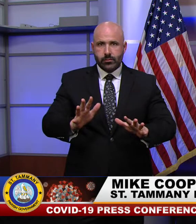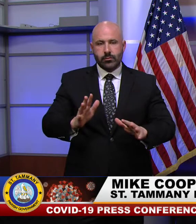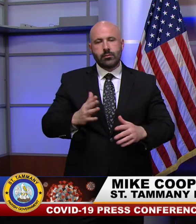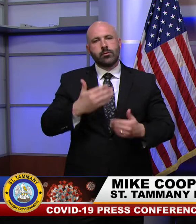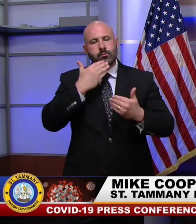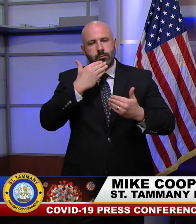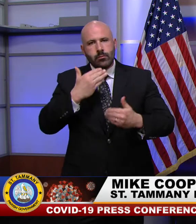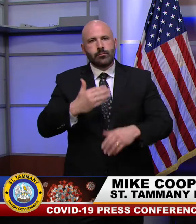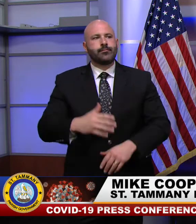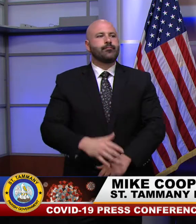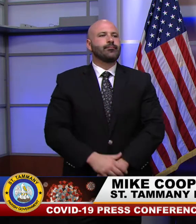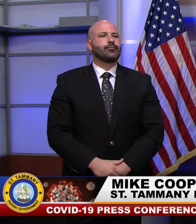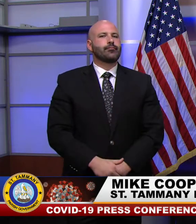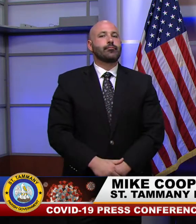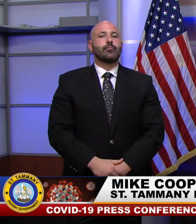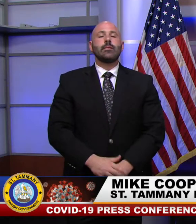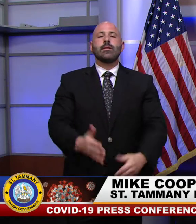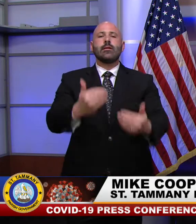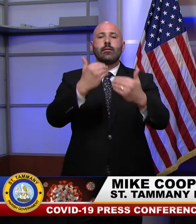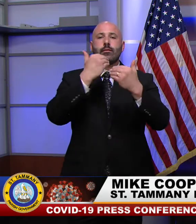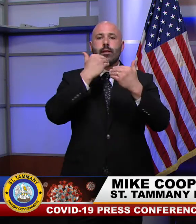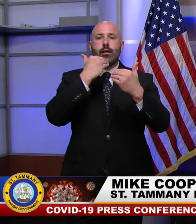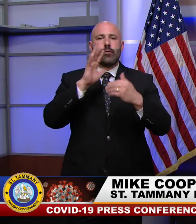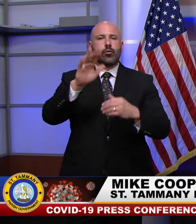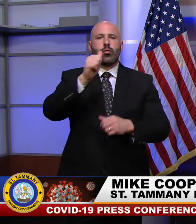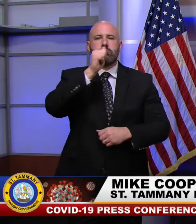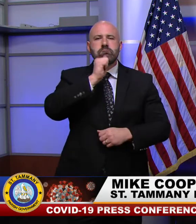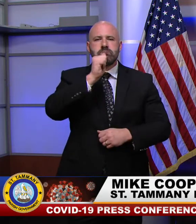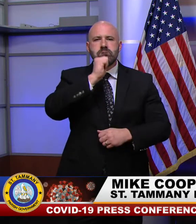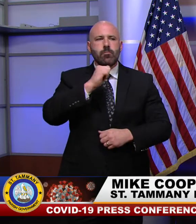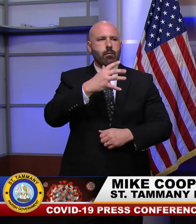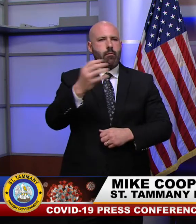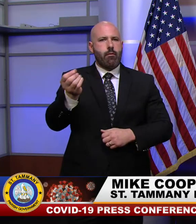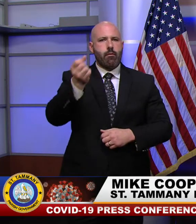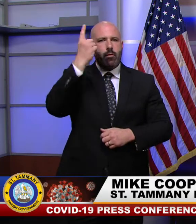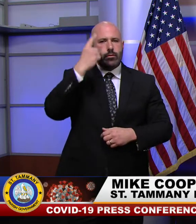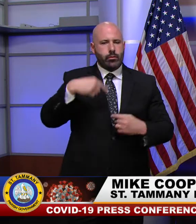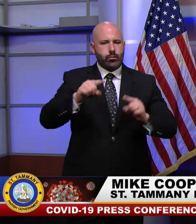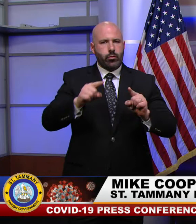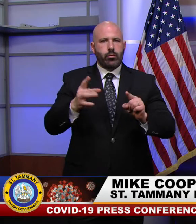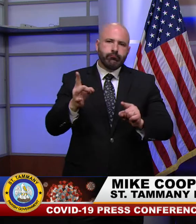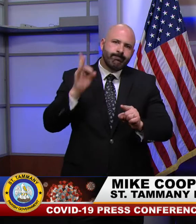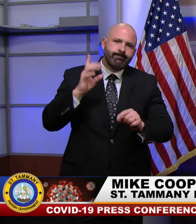I appreciate your patience and understanding during this crucial time.